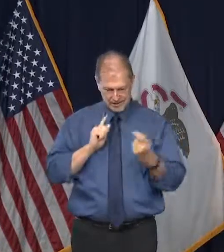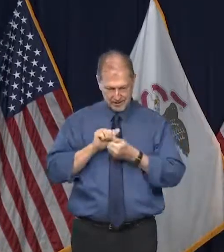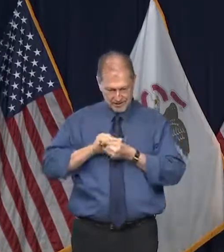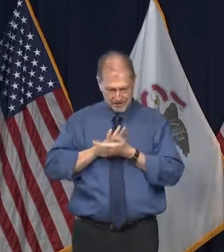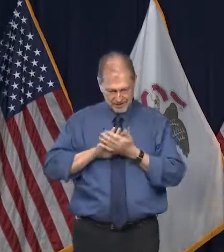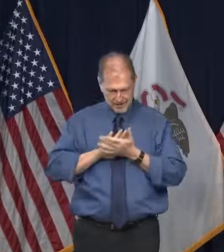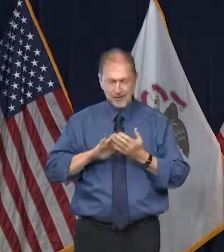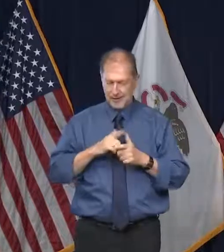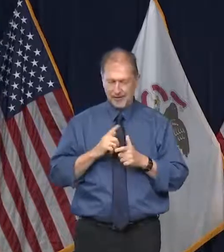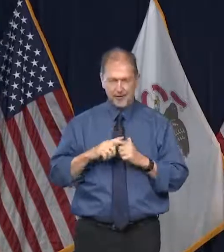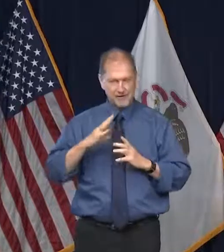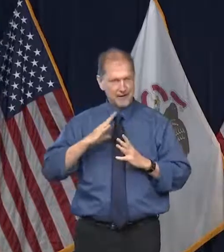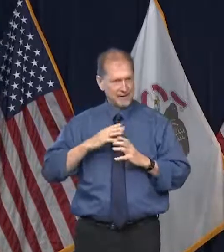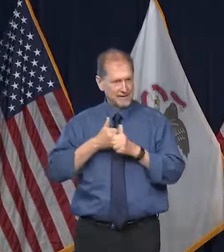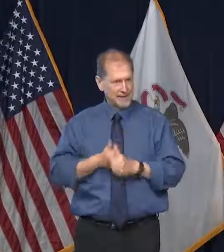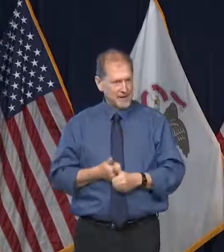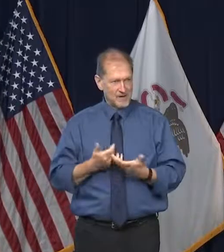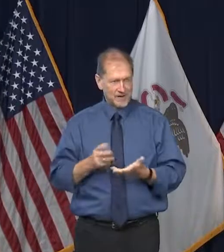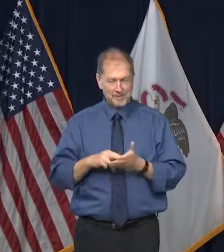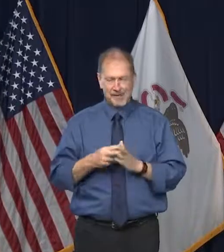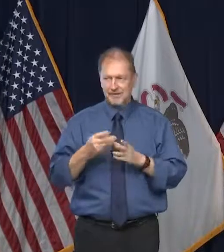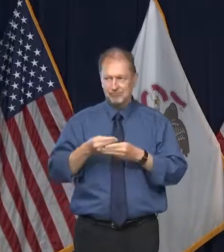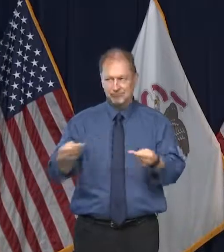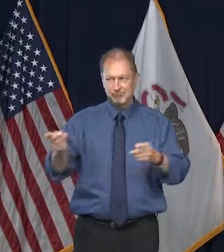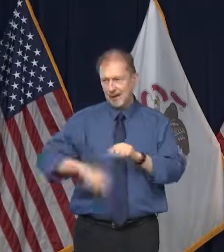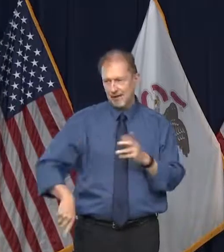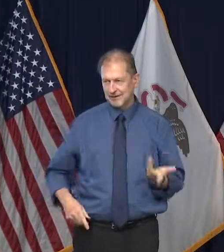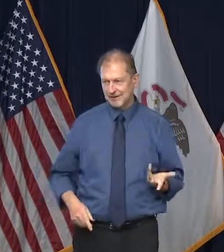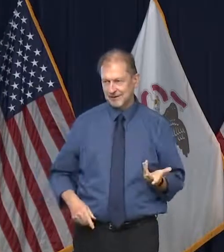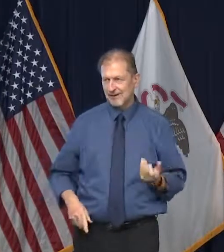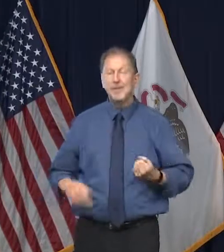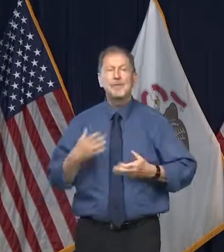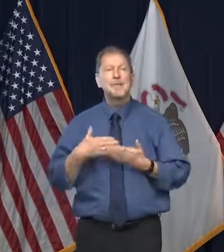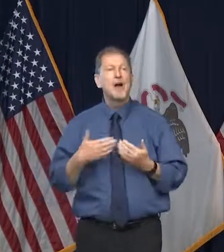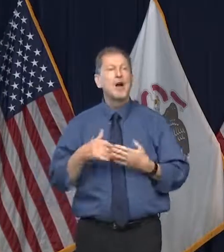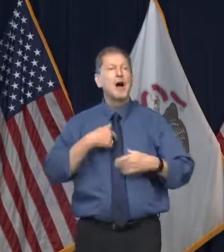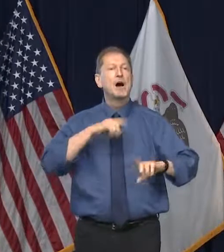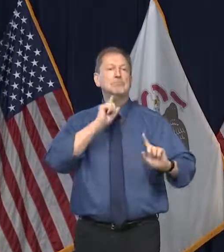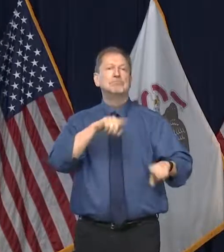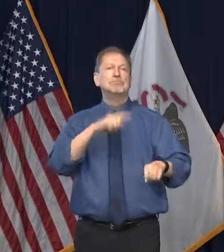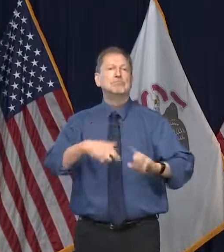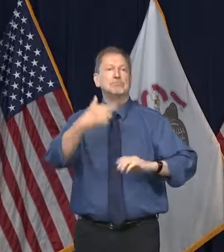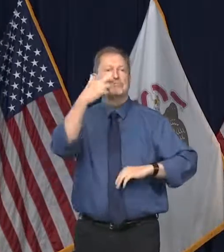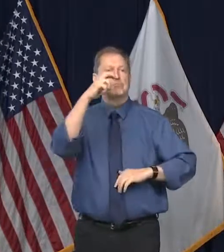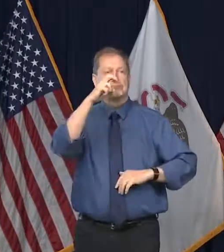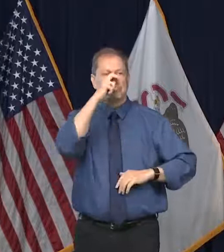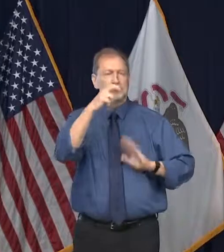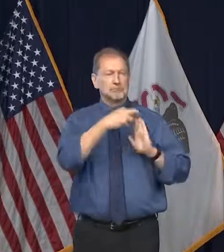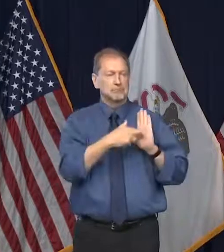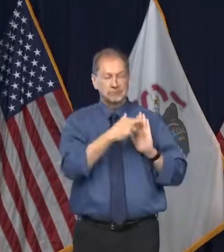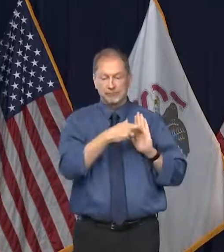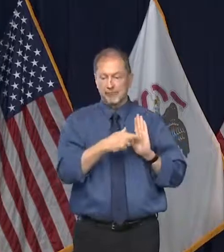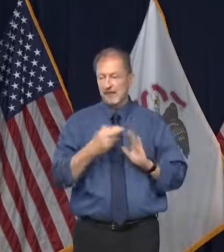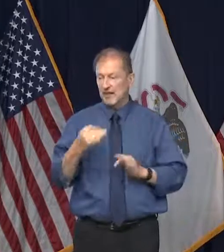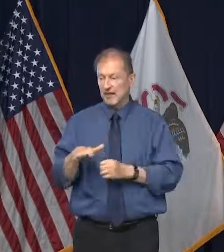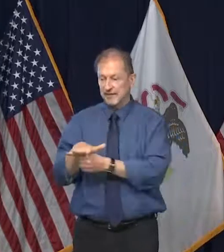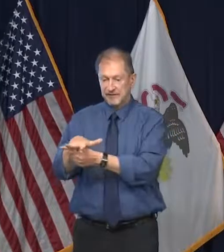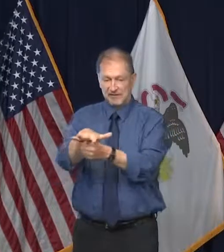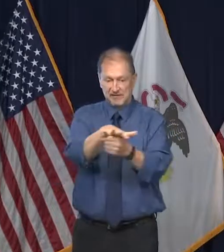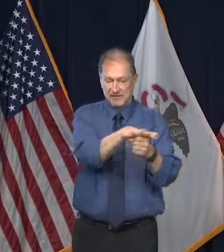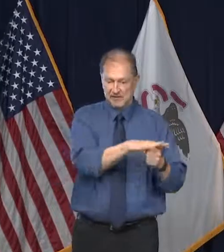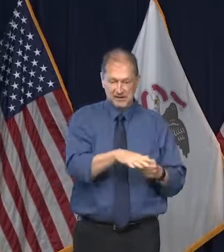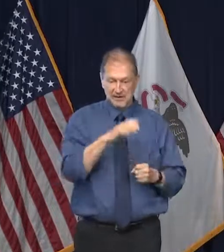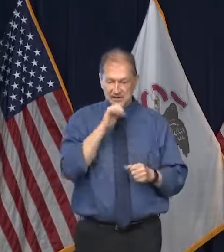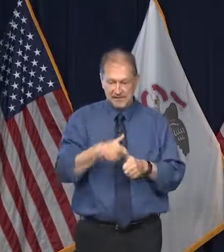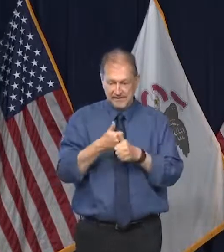that are put in place, then no mitigations that you announce, or if you don't enforce them at the local level, like we were talking